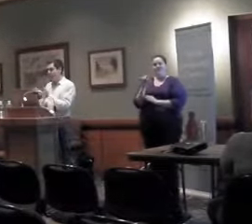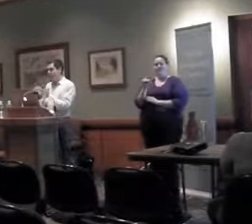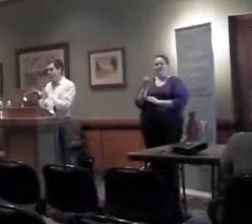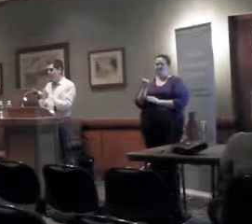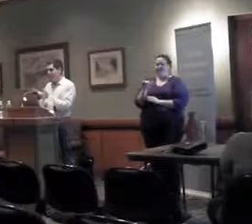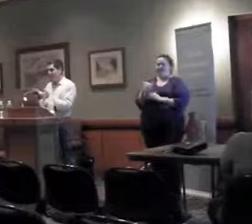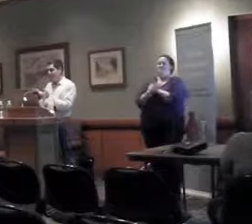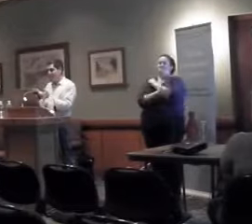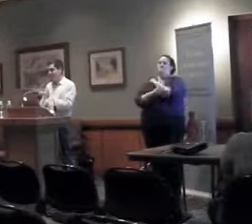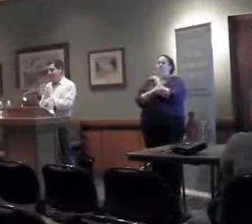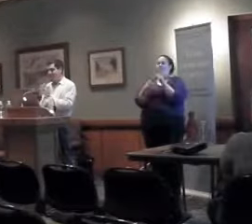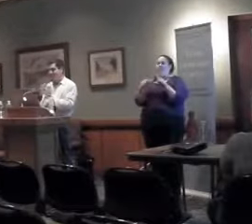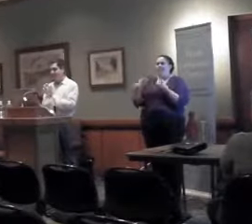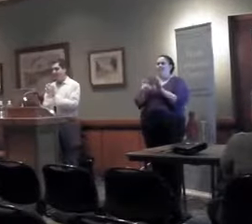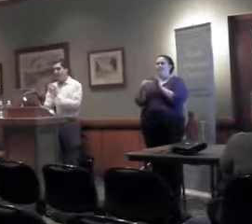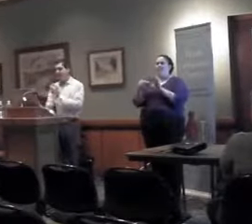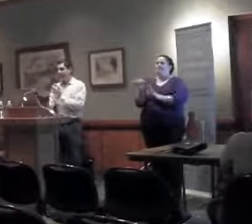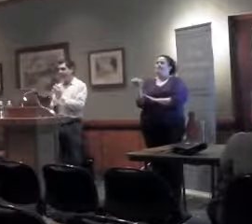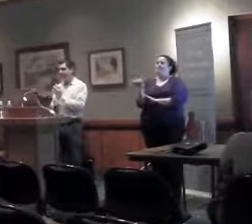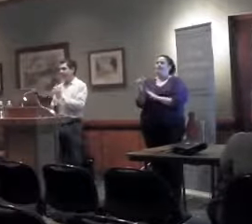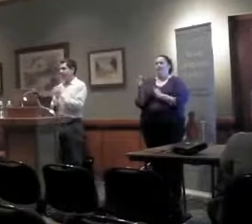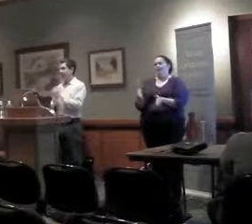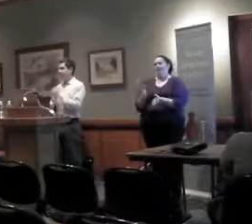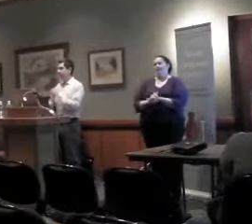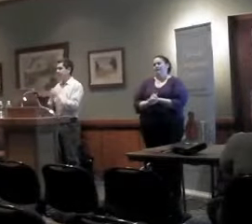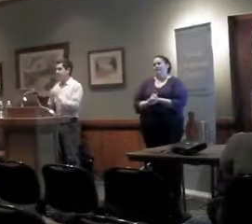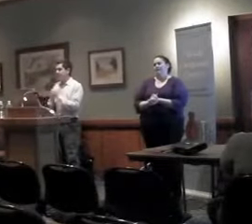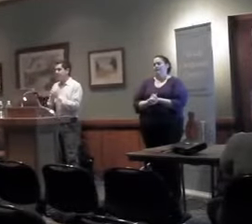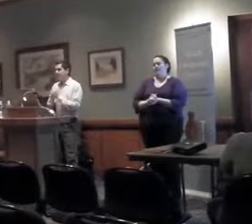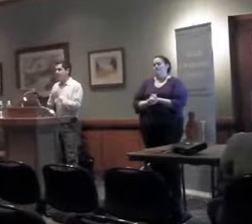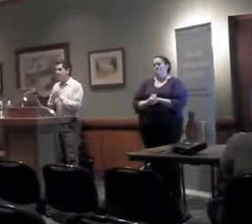language label is like that, is that